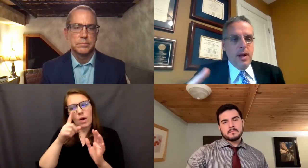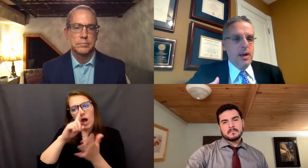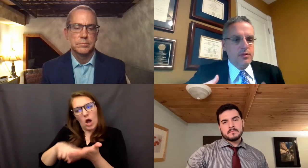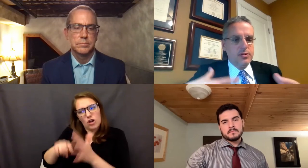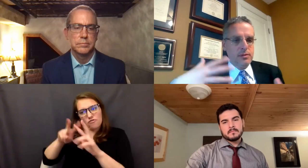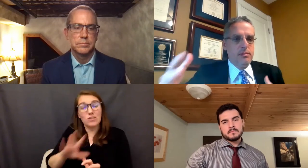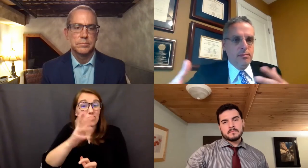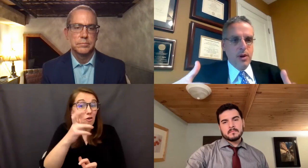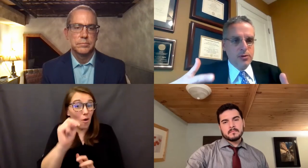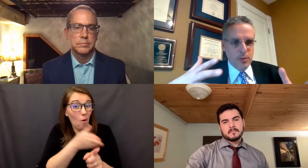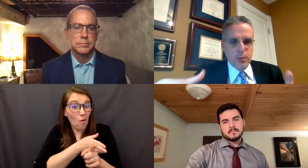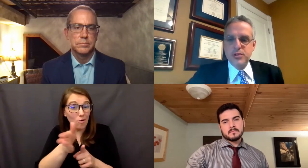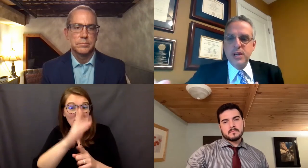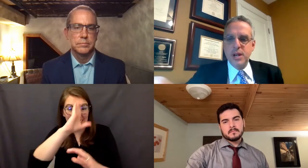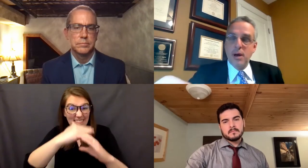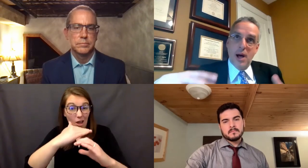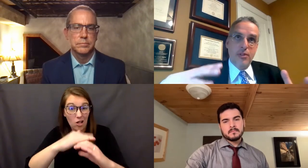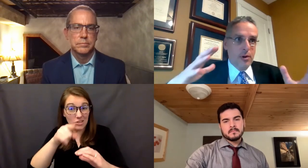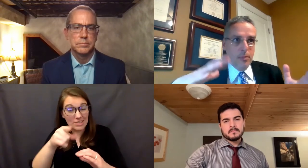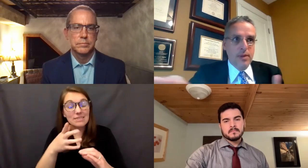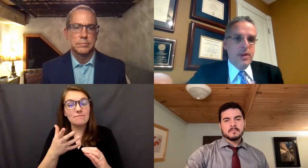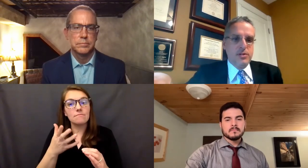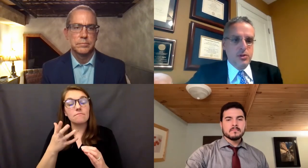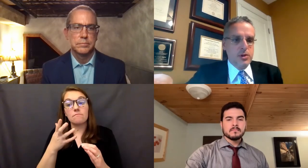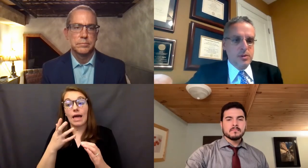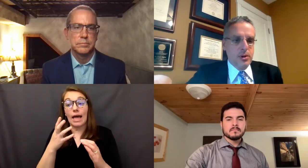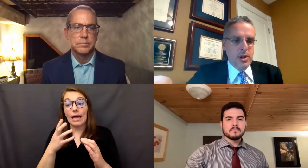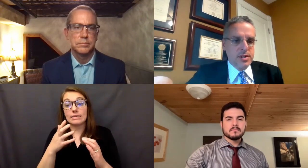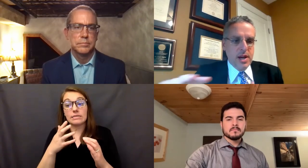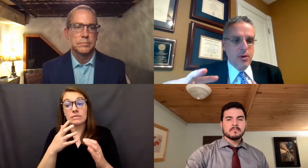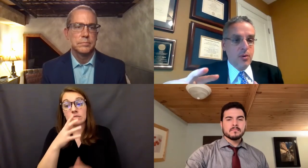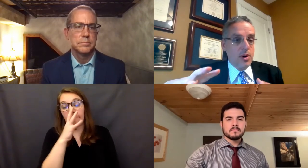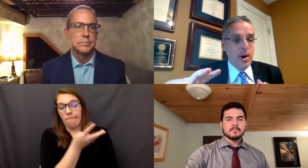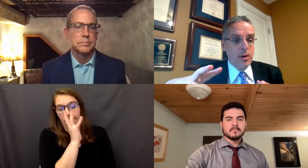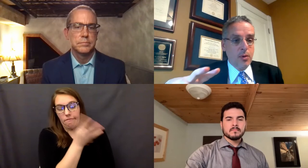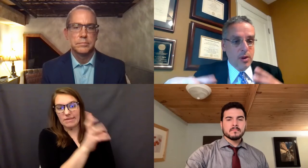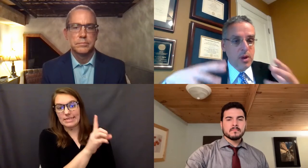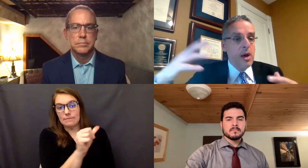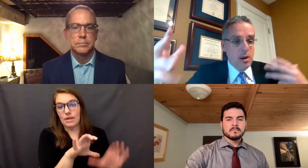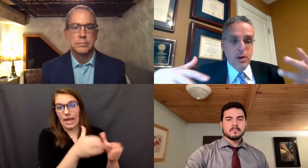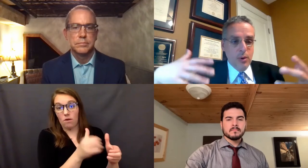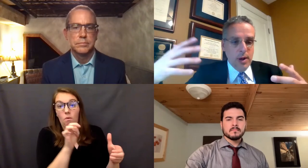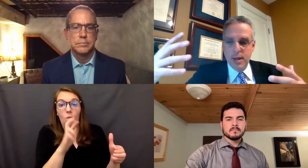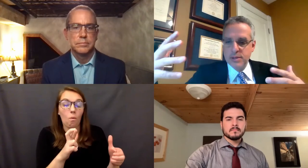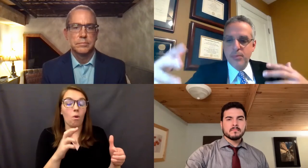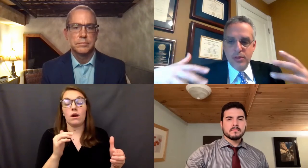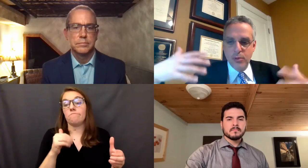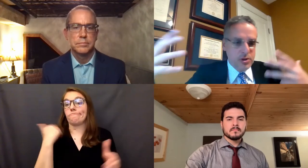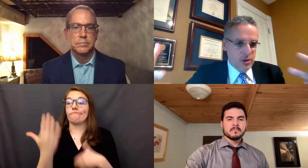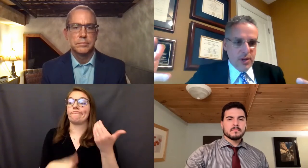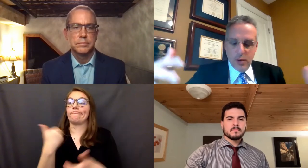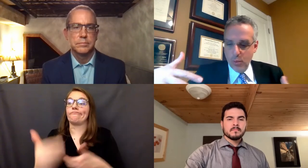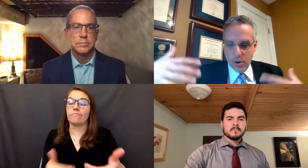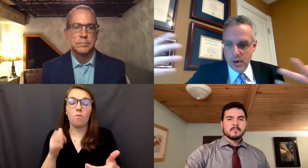discipline has, you know, sort of proceeded either oblivious to disability as a category, right, or